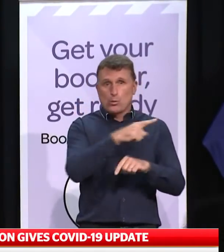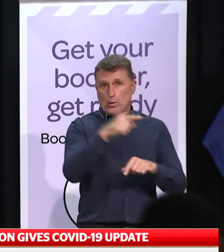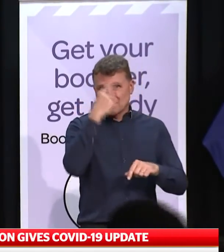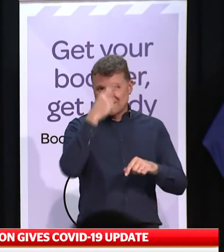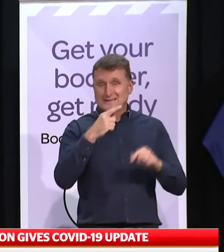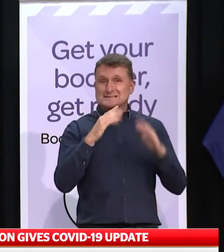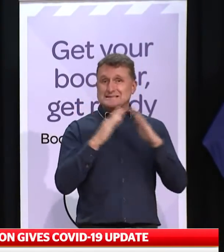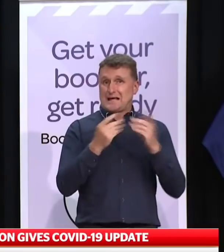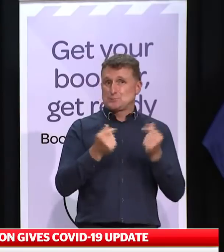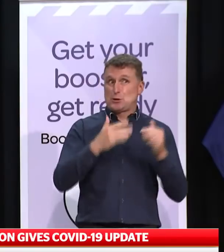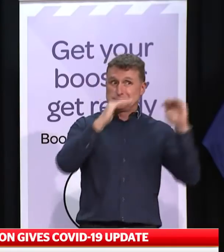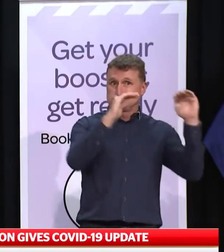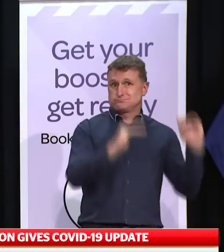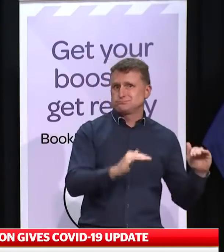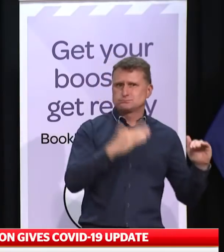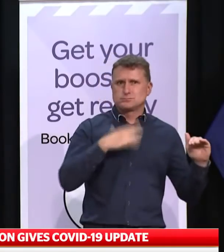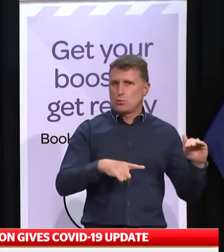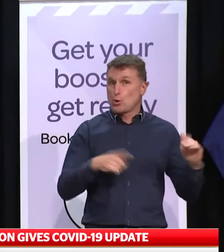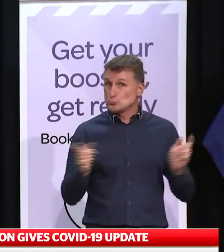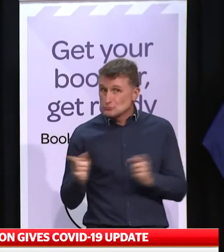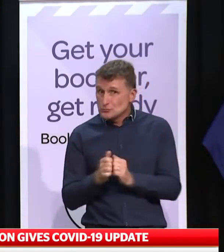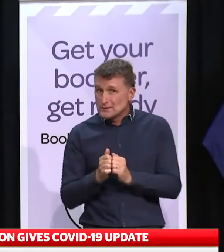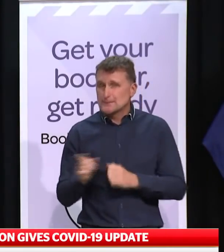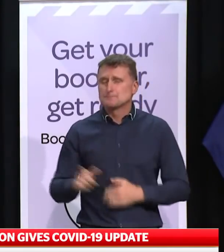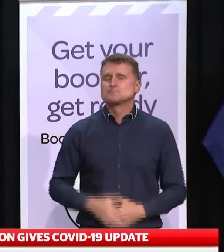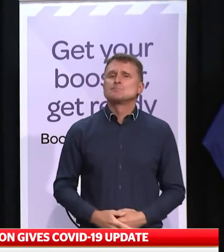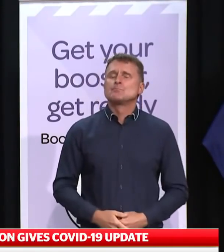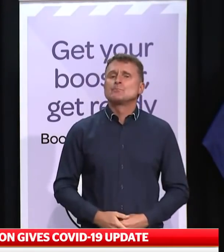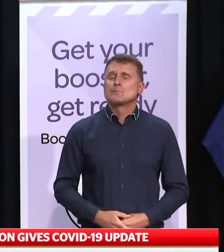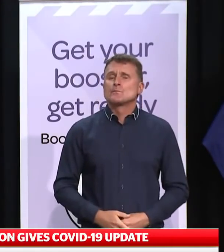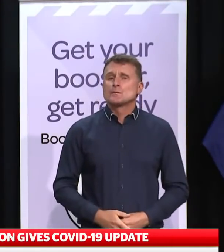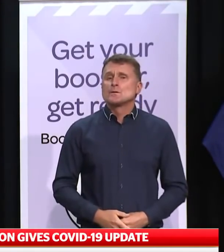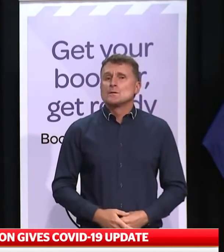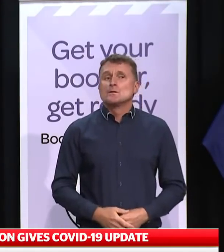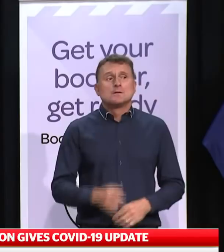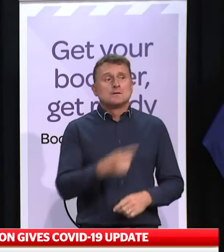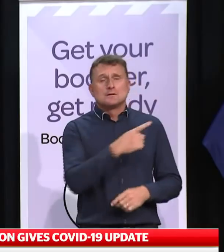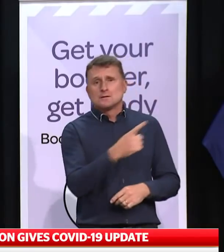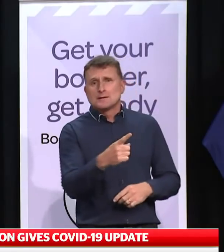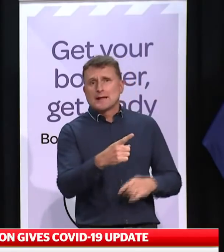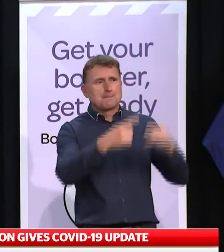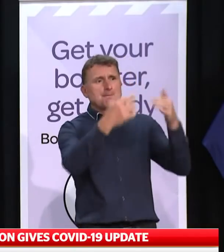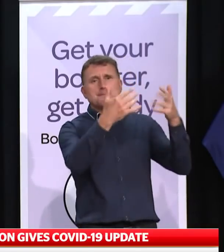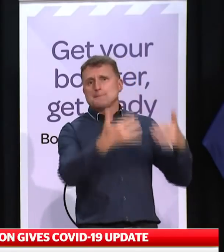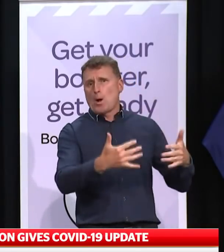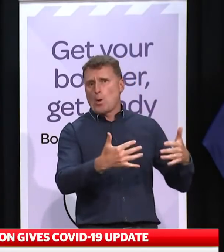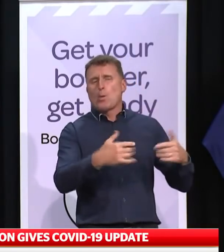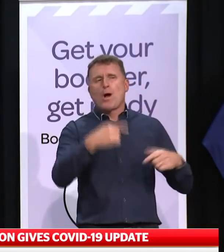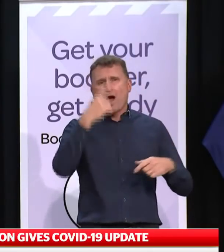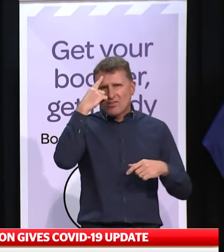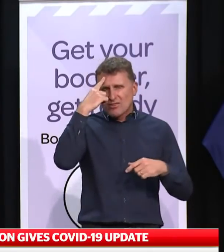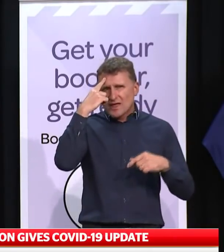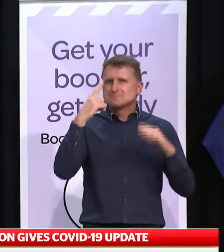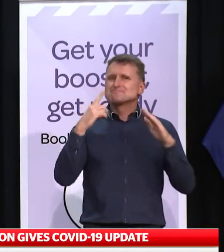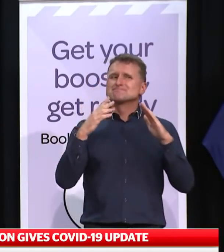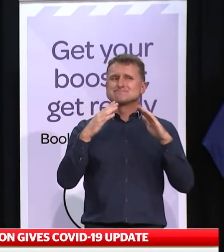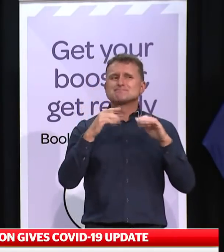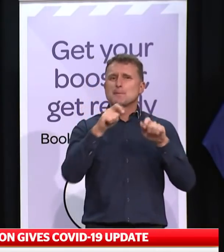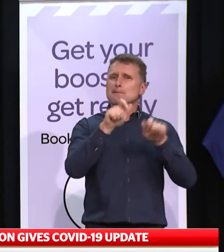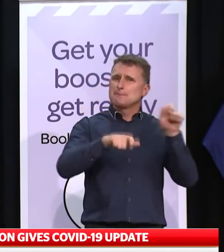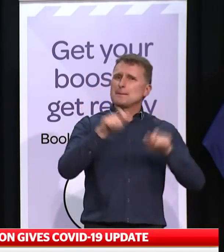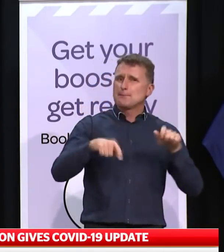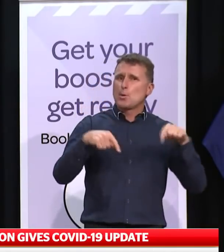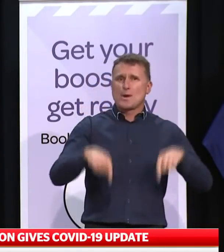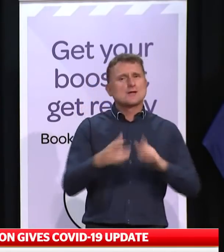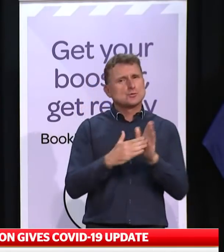think what's important there is that the message I get from that poll is that New Zealanders want housing to be more affordable. They